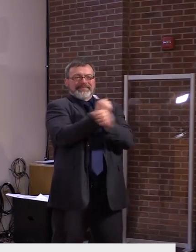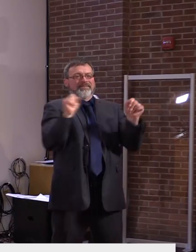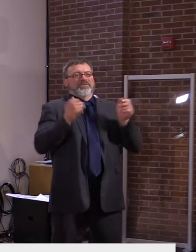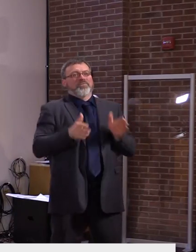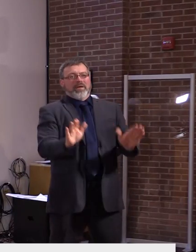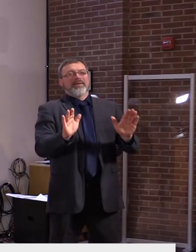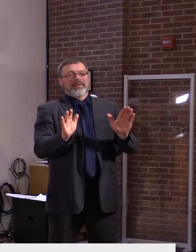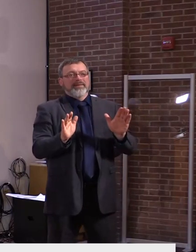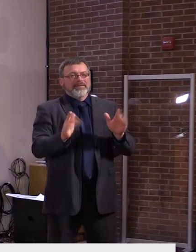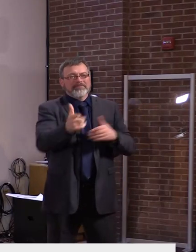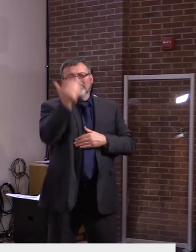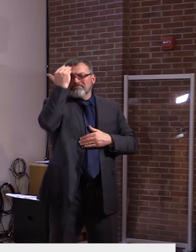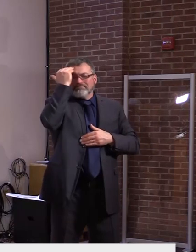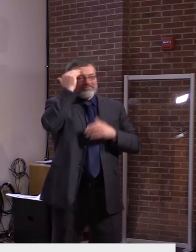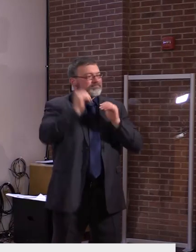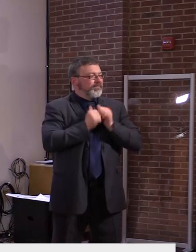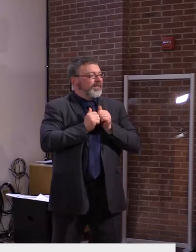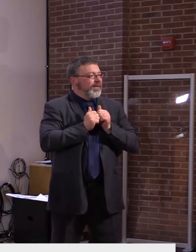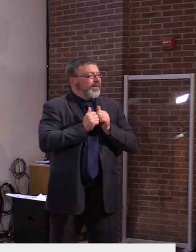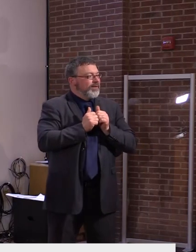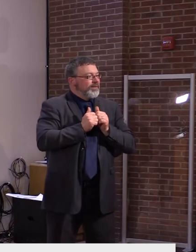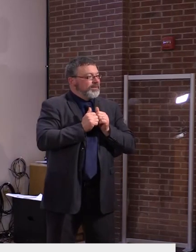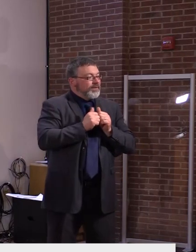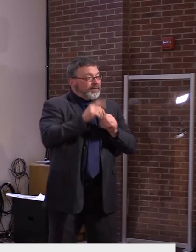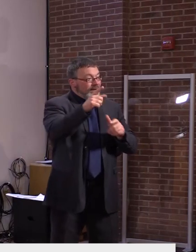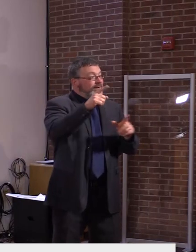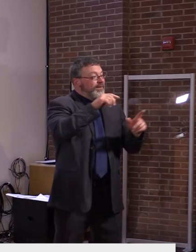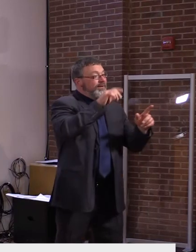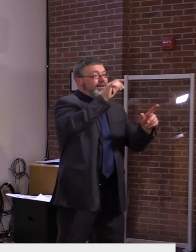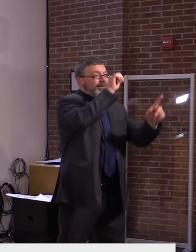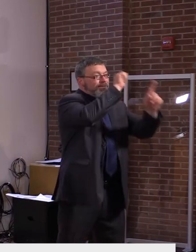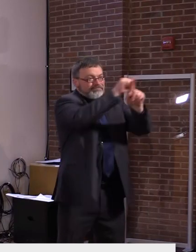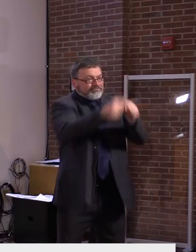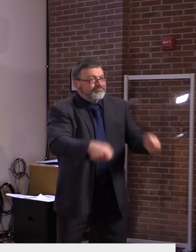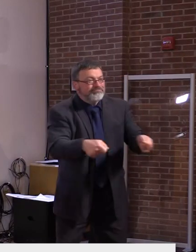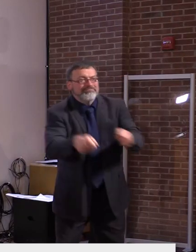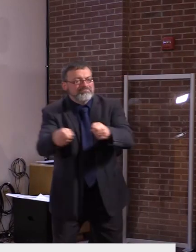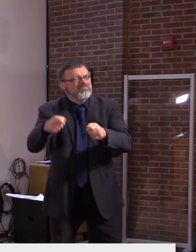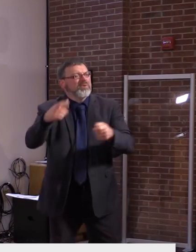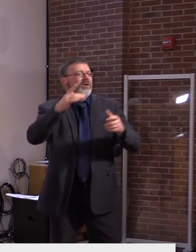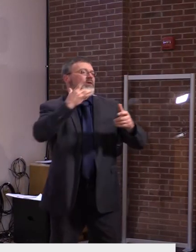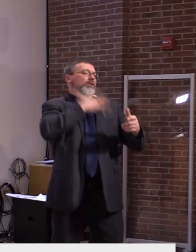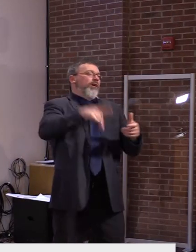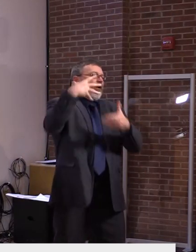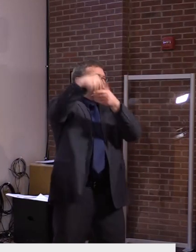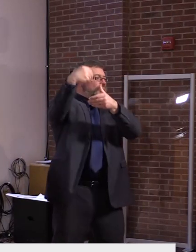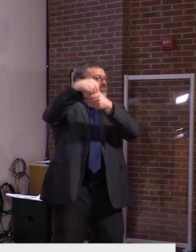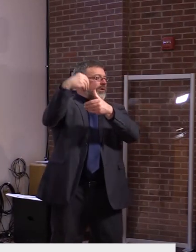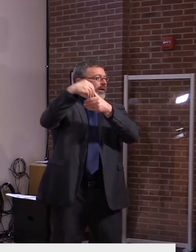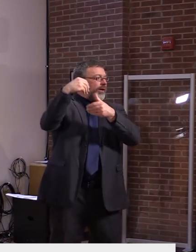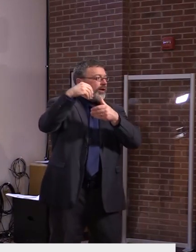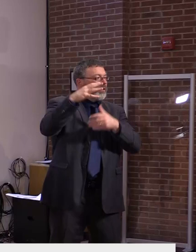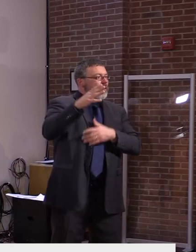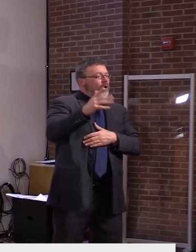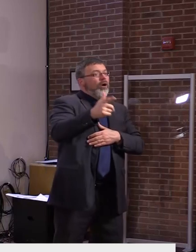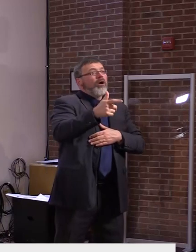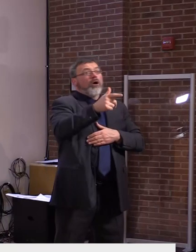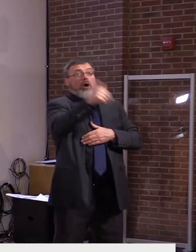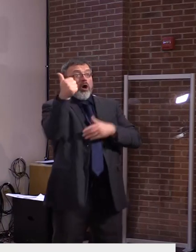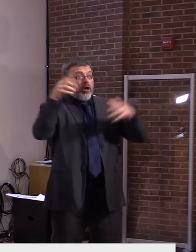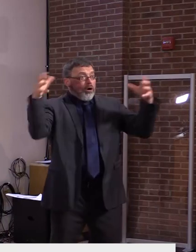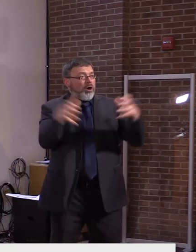of course, is already outdoors, so keep any other activities outside as much as you can, whether they